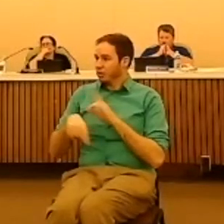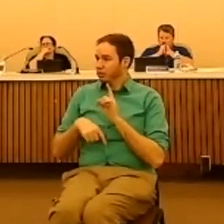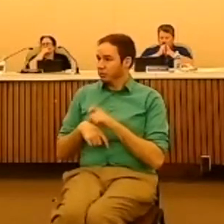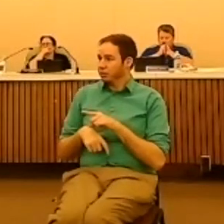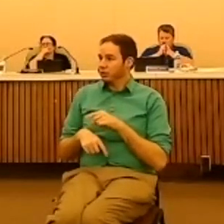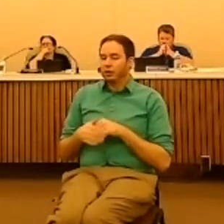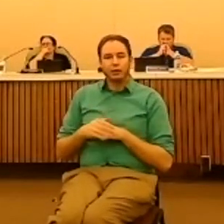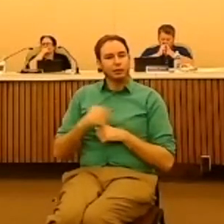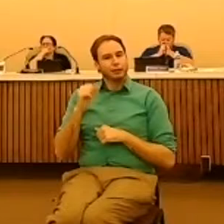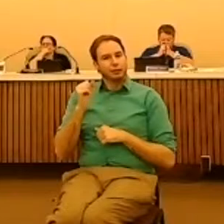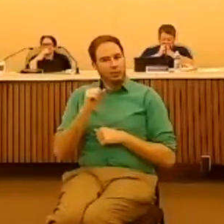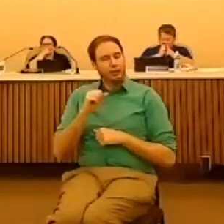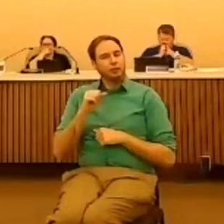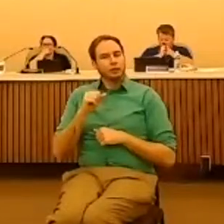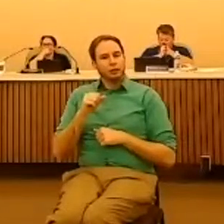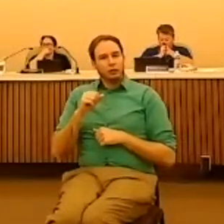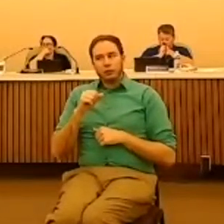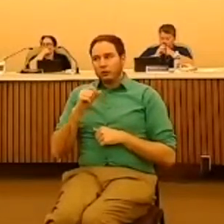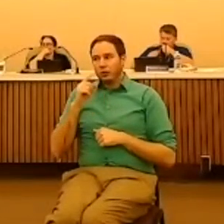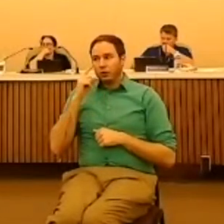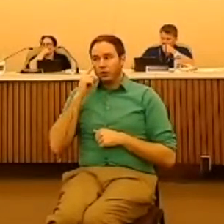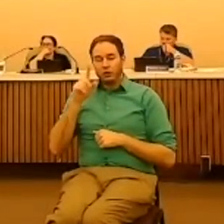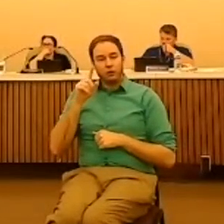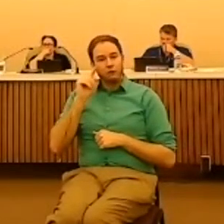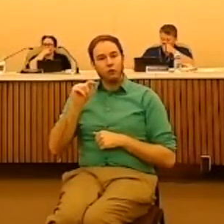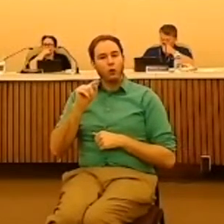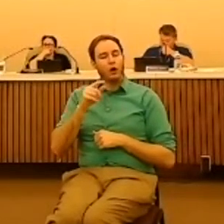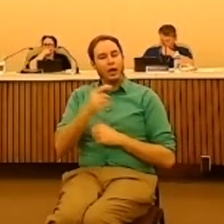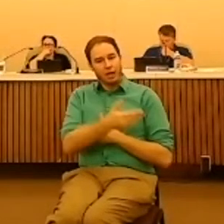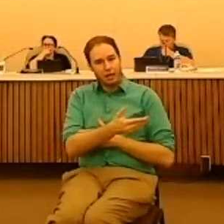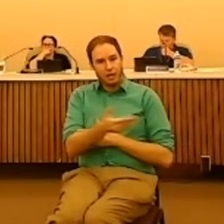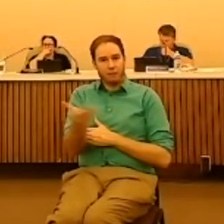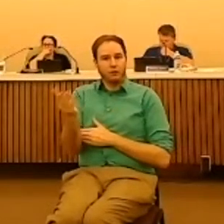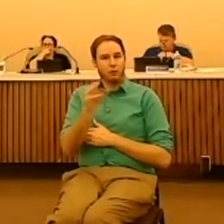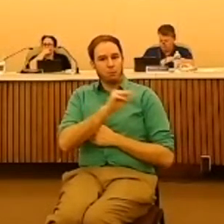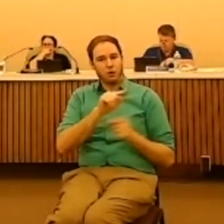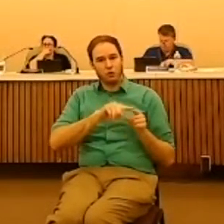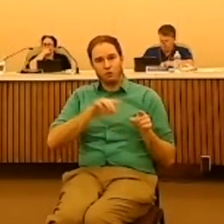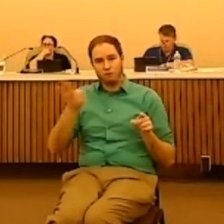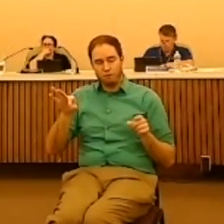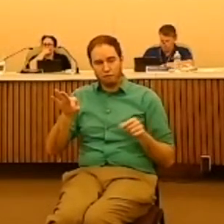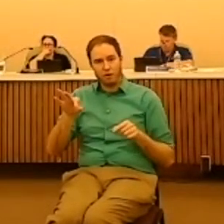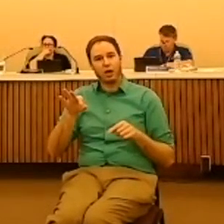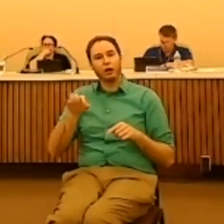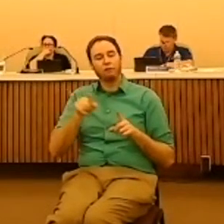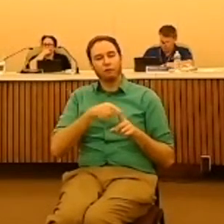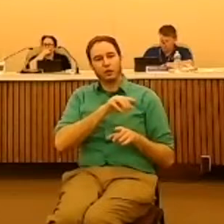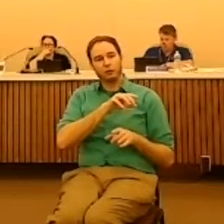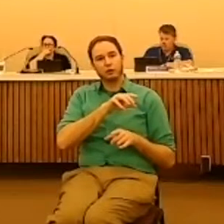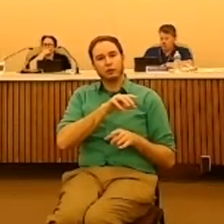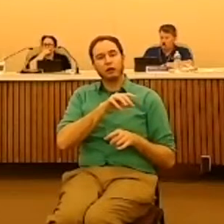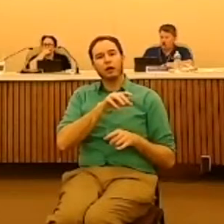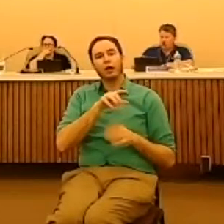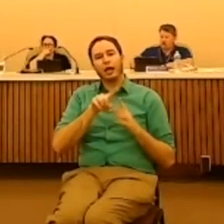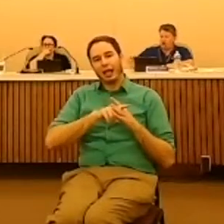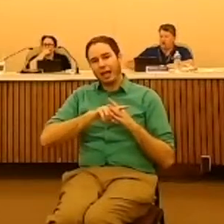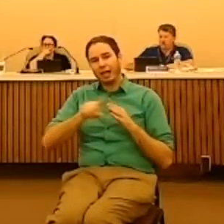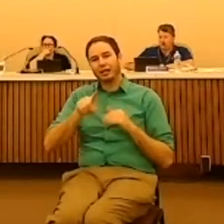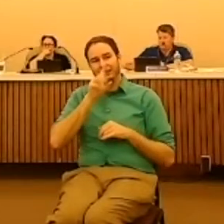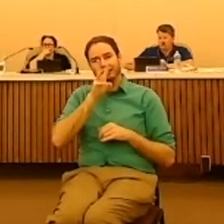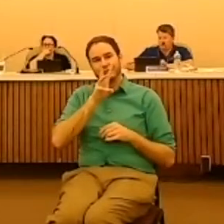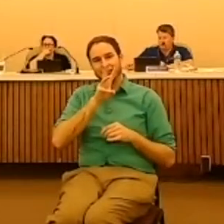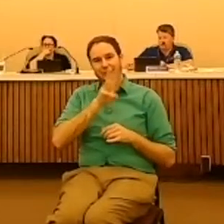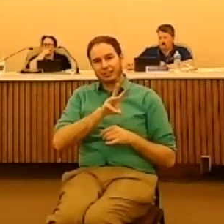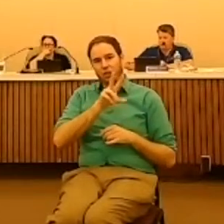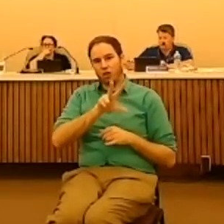study? Yes. For the weekday morning peak, exiting 63 vehicles. Is that